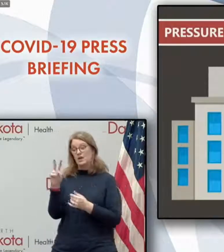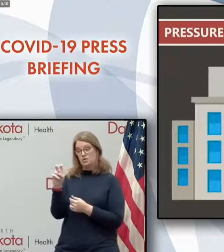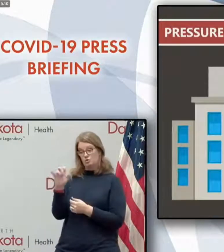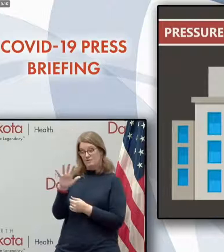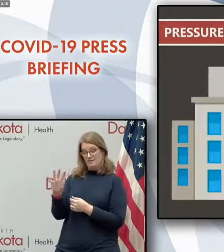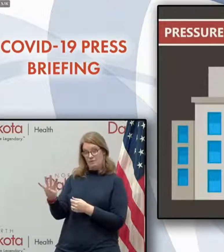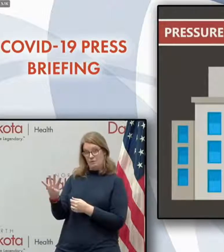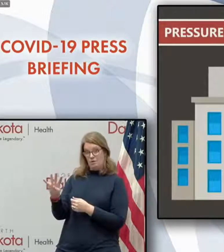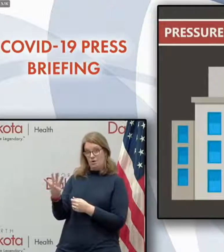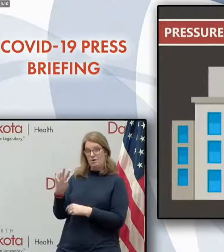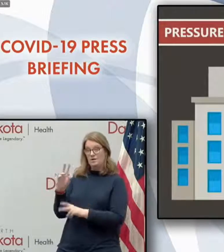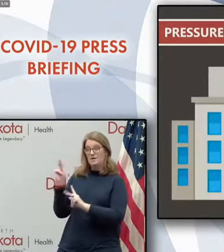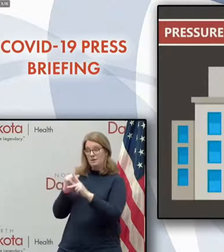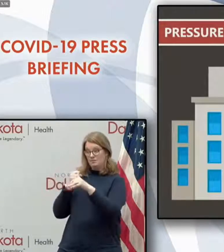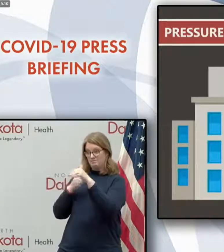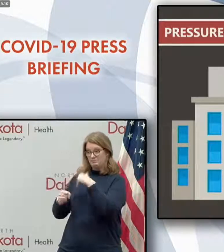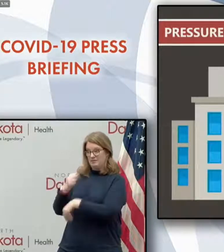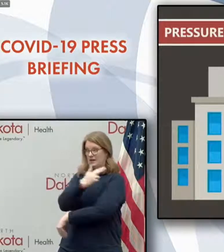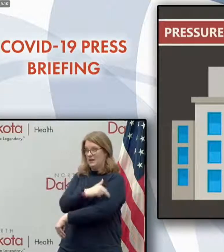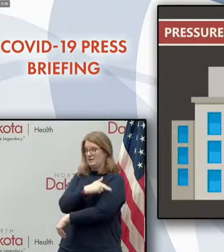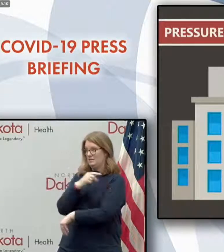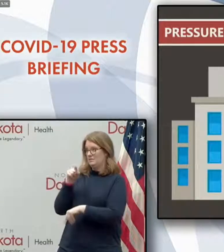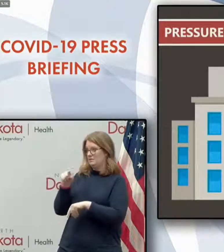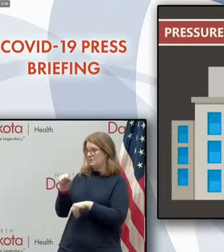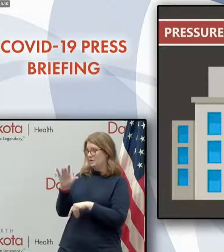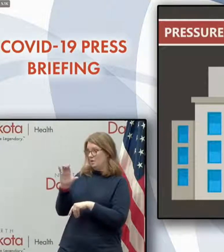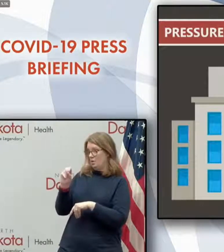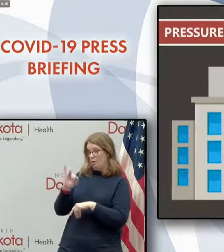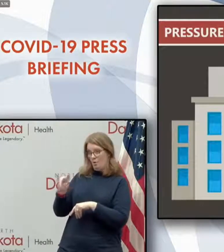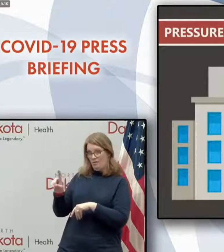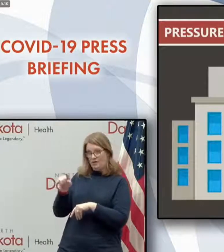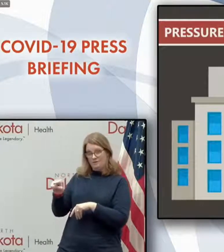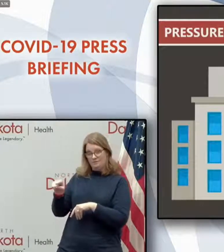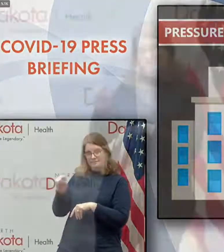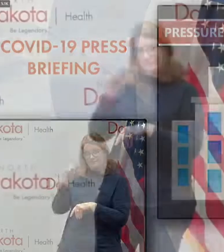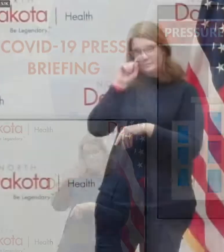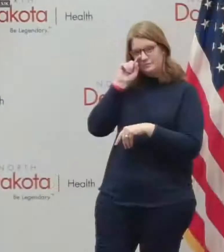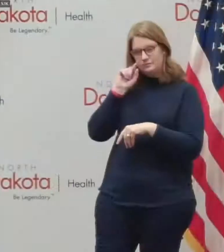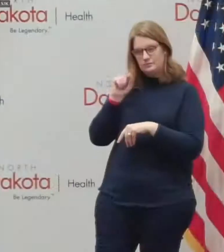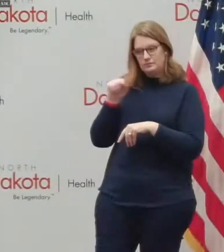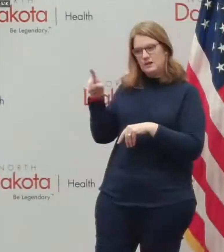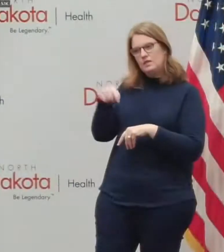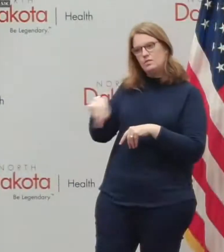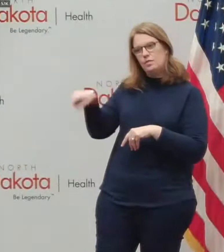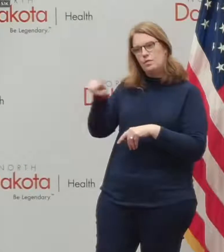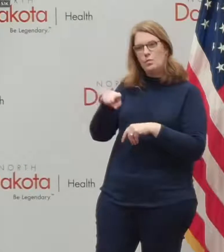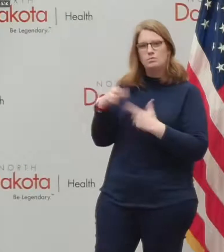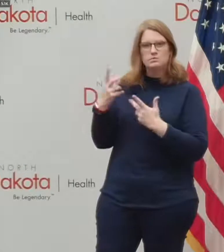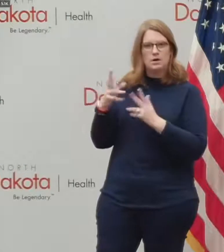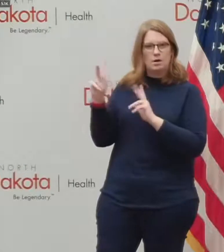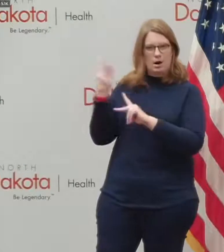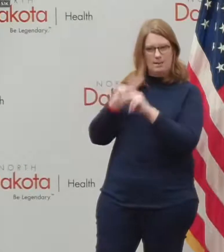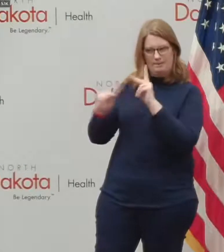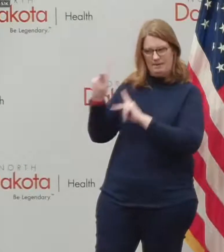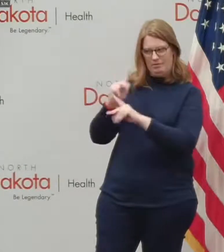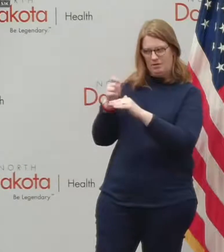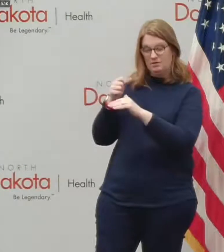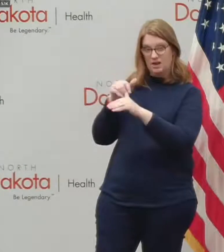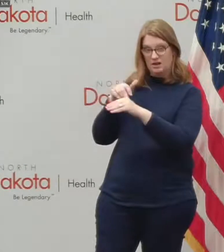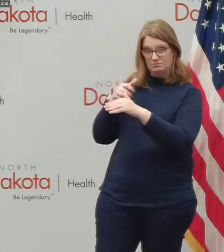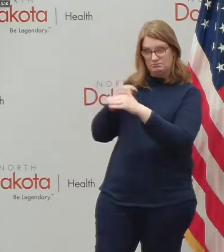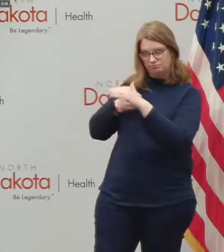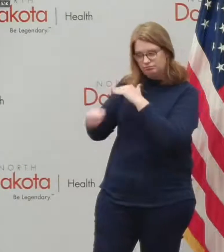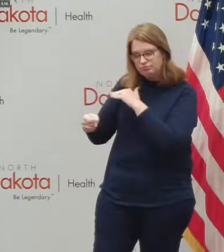254 hospitalizations that we have, and those are people that were admitted due to